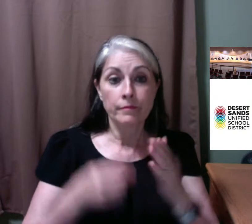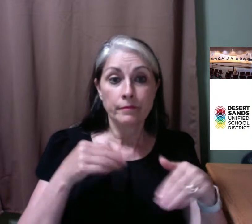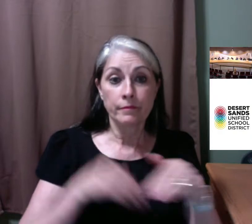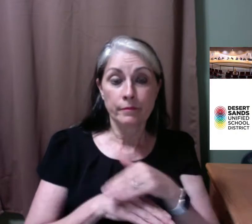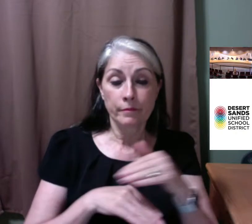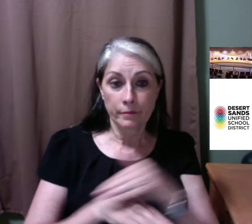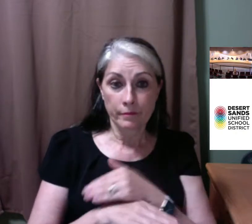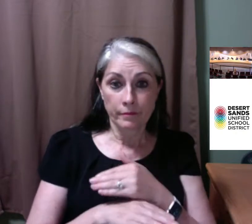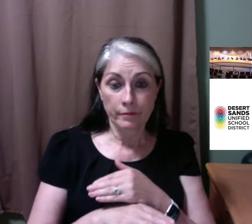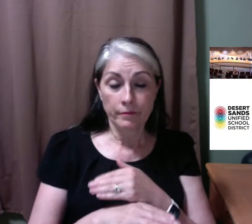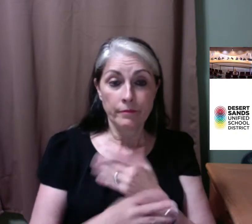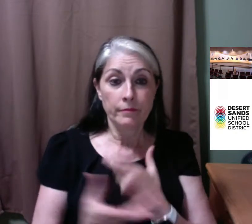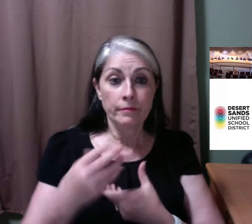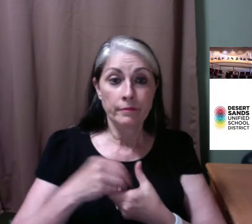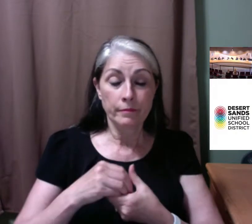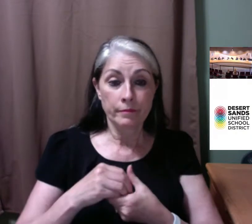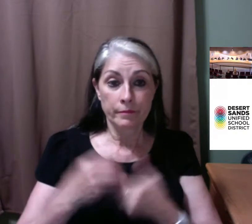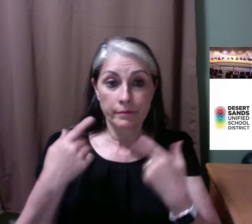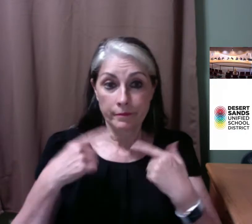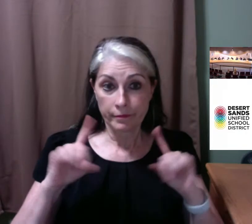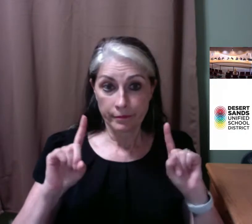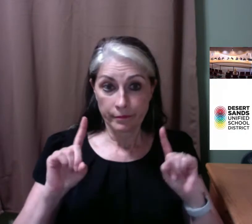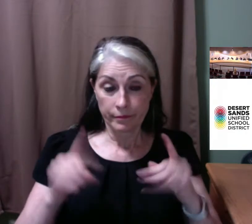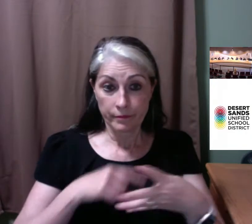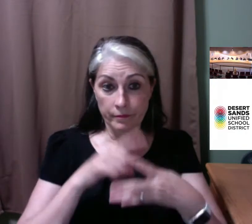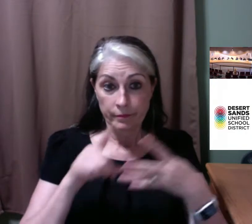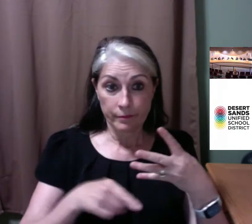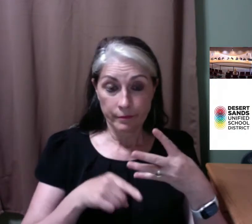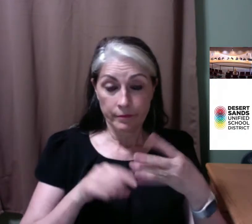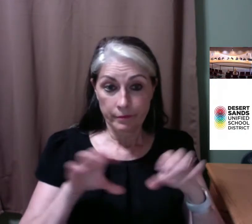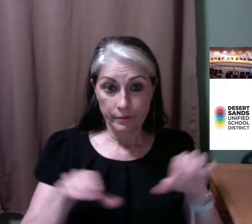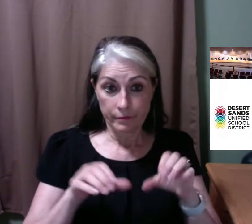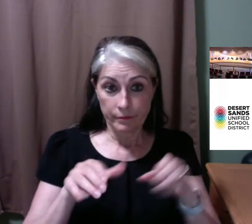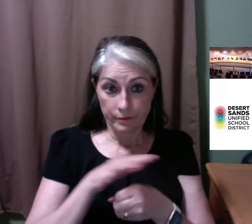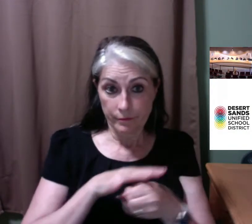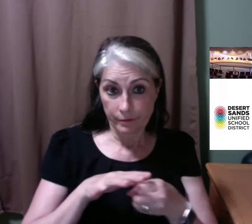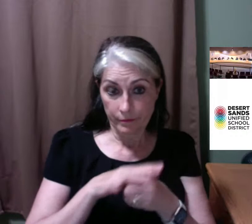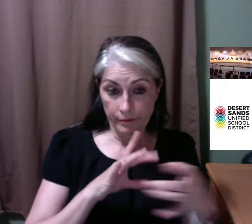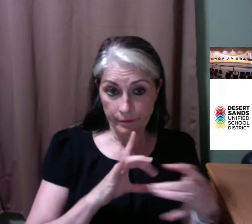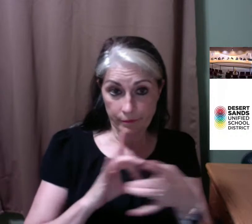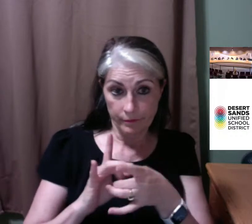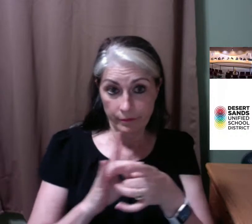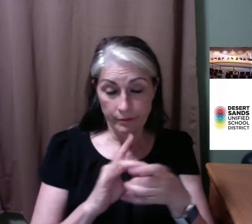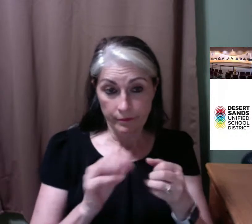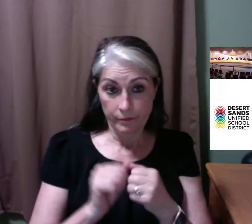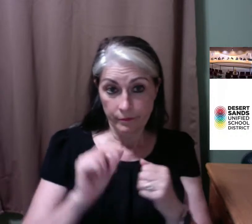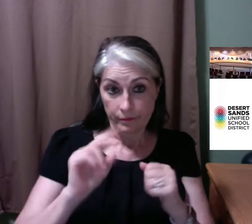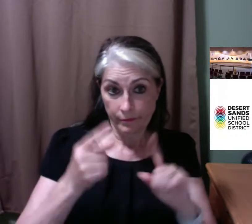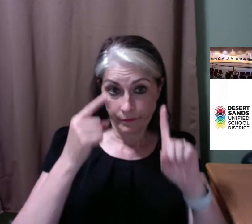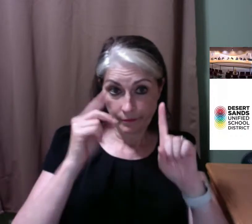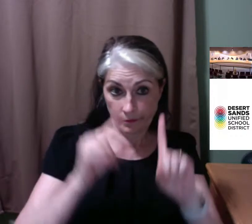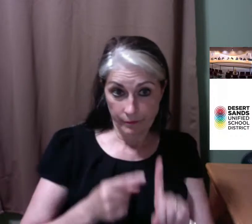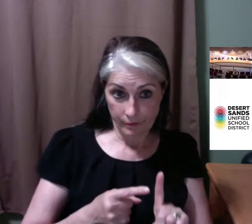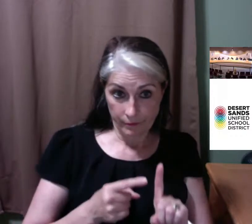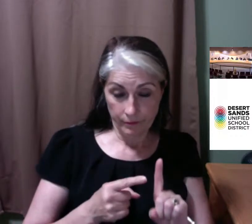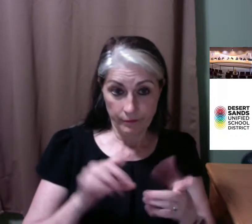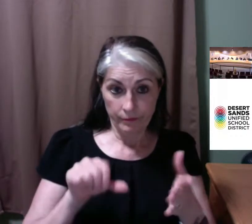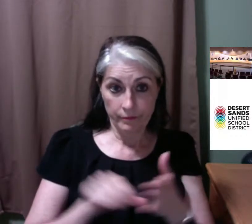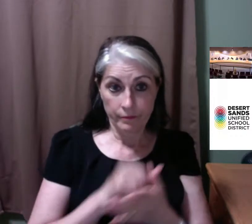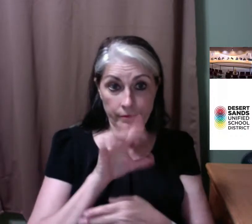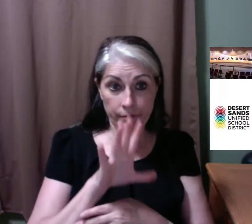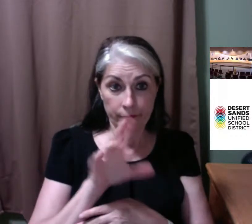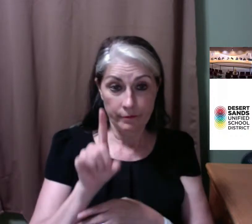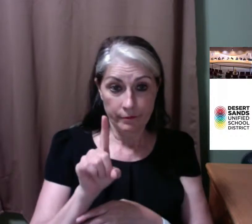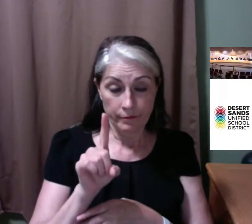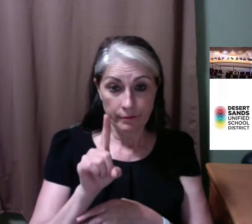and pupil engagement. There are four action areas associated with Goal 2, which begins on page 51,